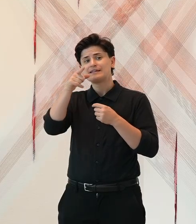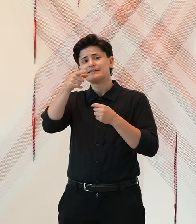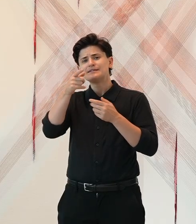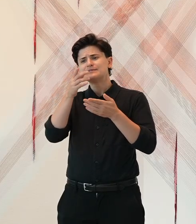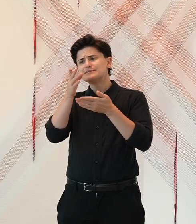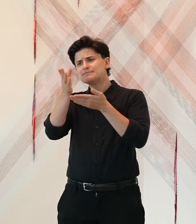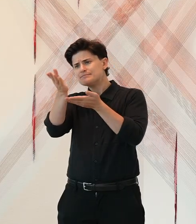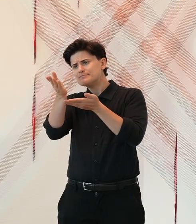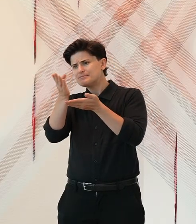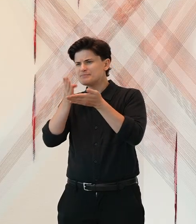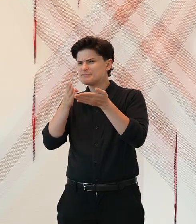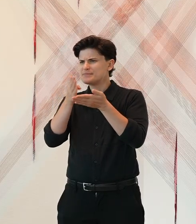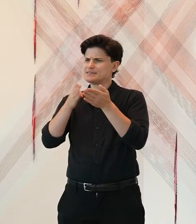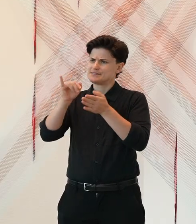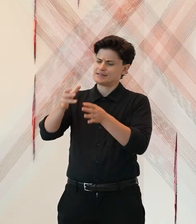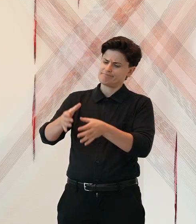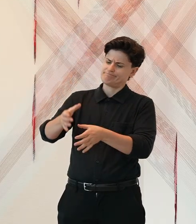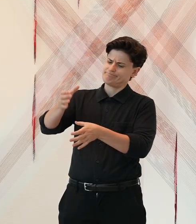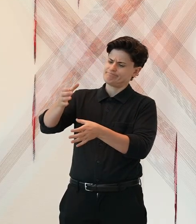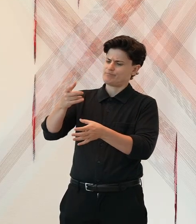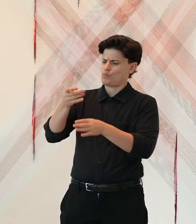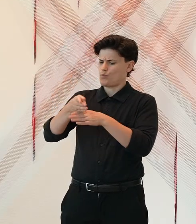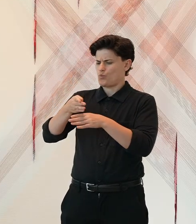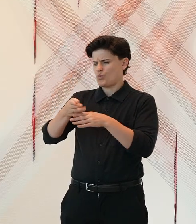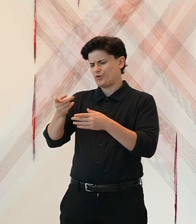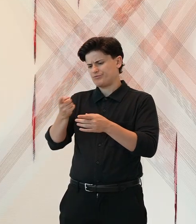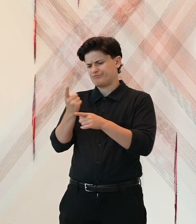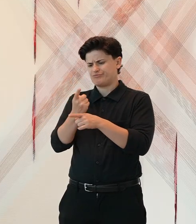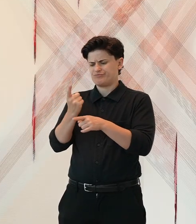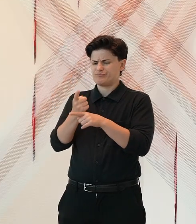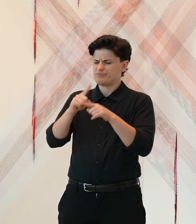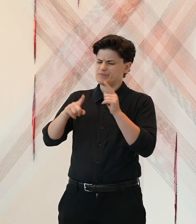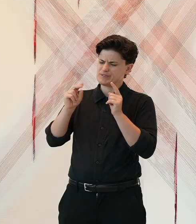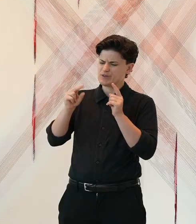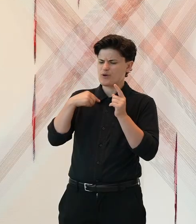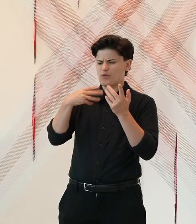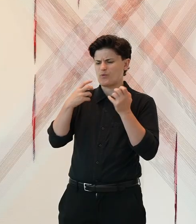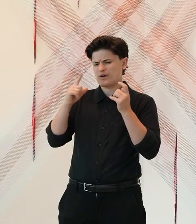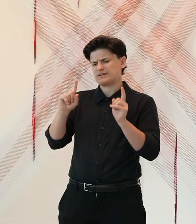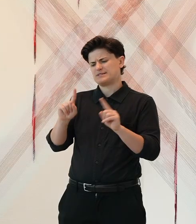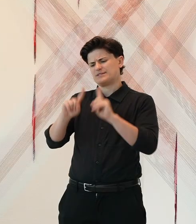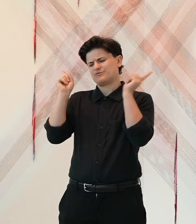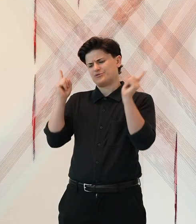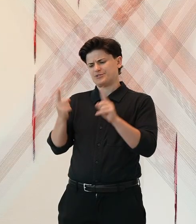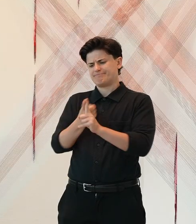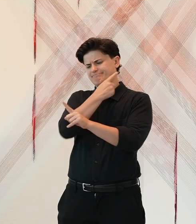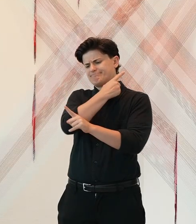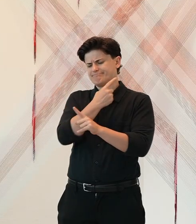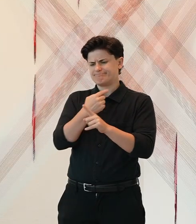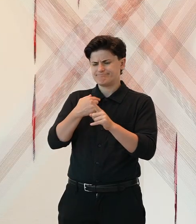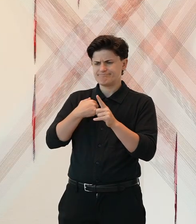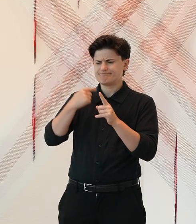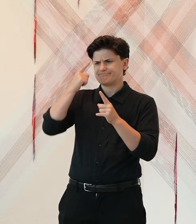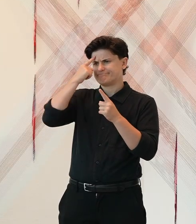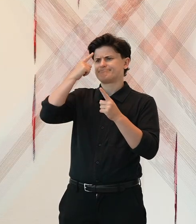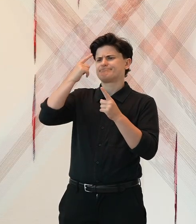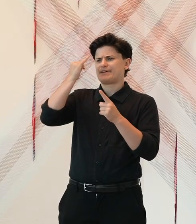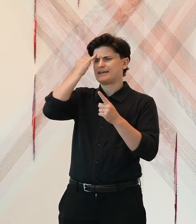well, yeah, something's got to happen with this, you know, and come up with an idea.